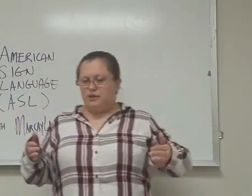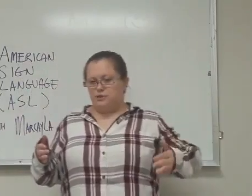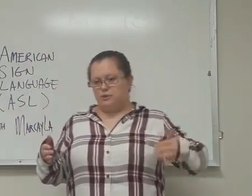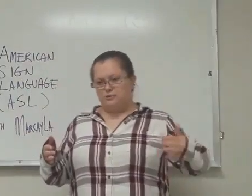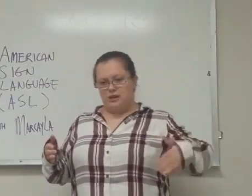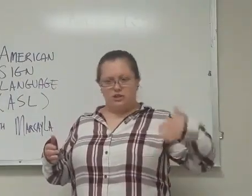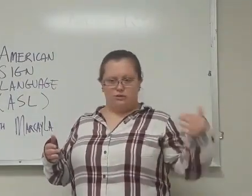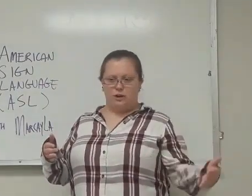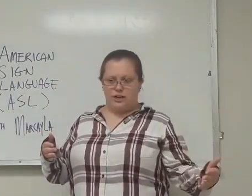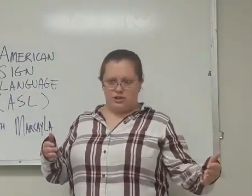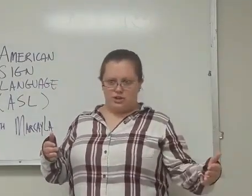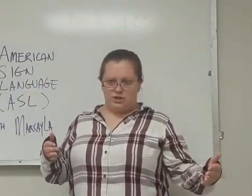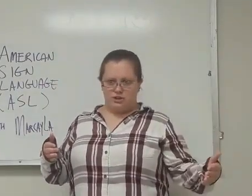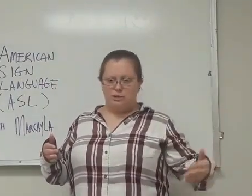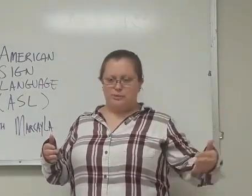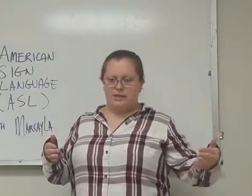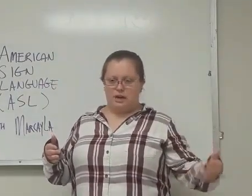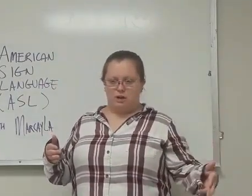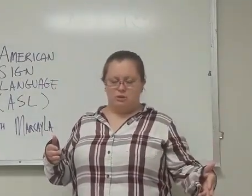with Spanish or French comes out,